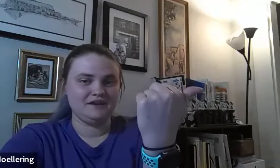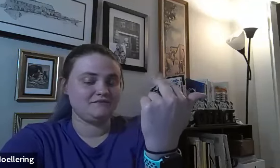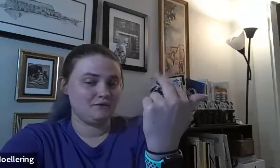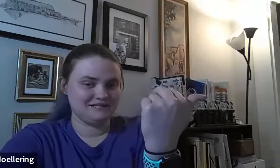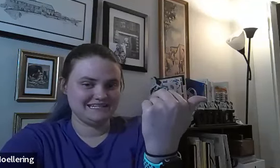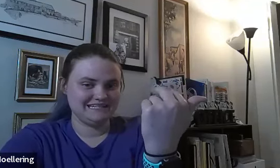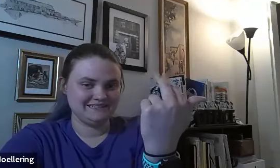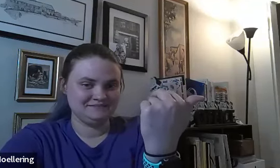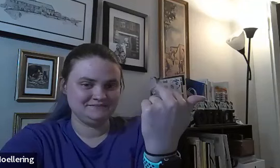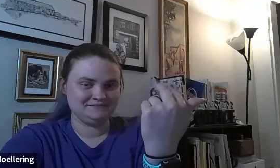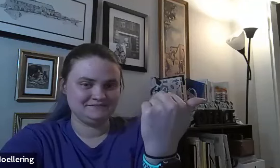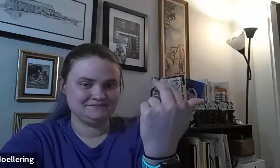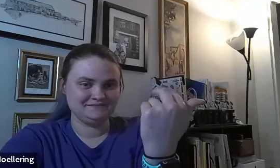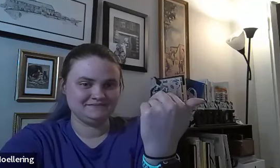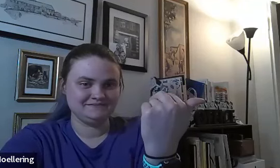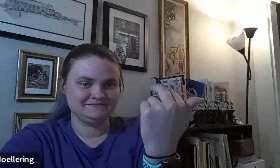Then 14.